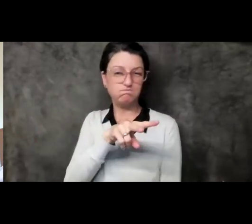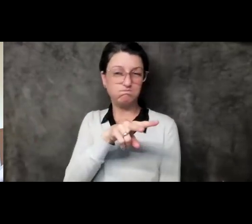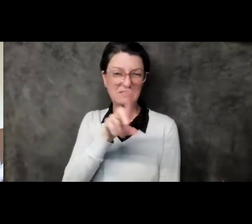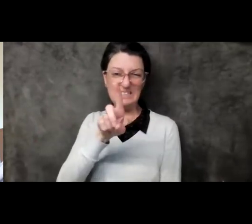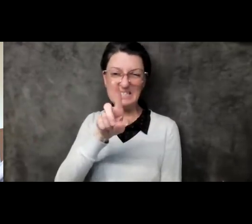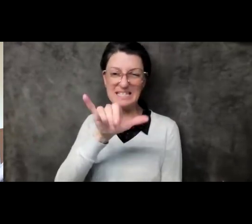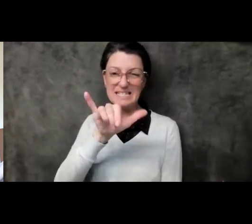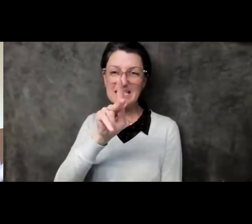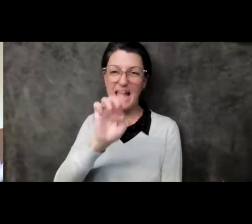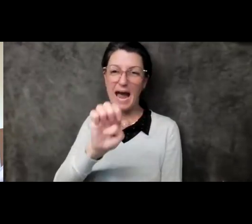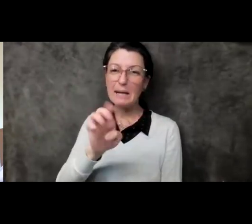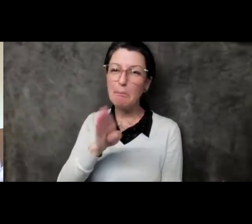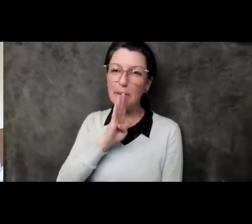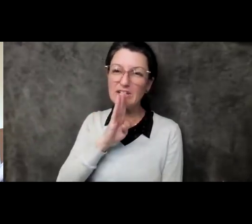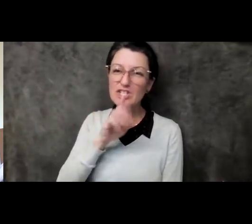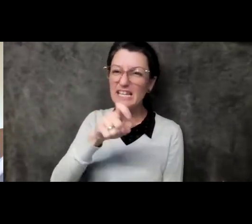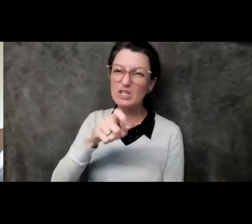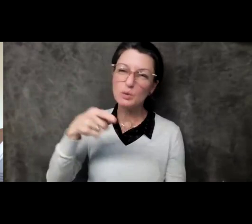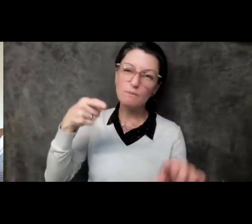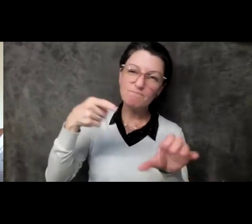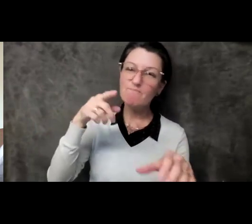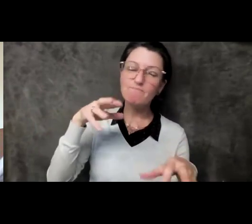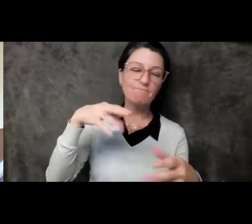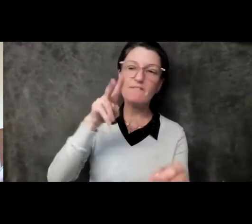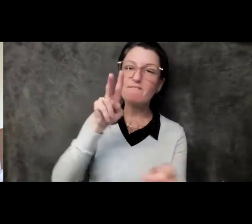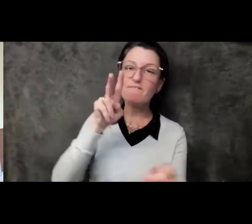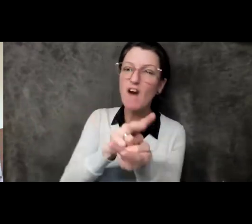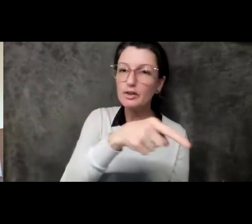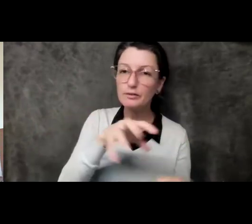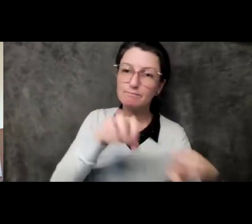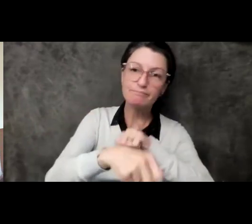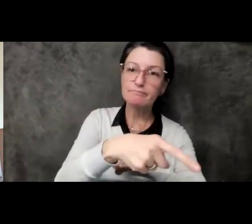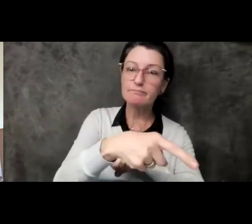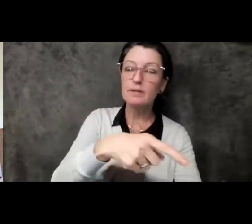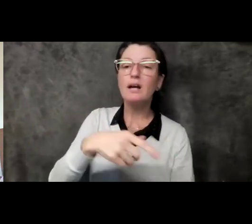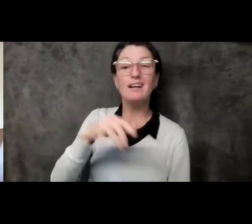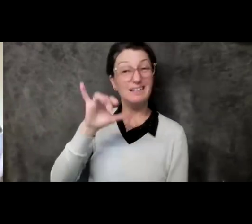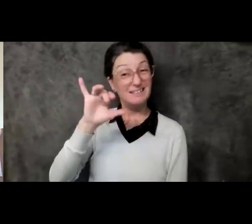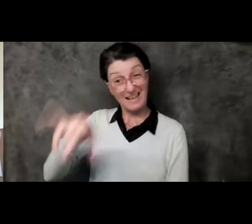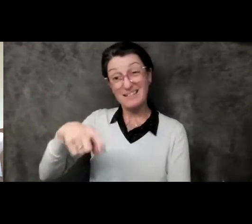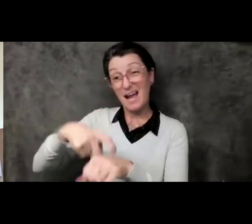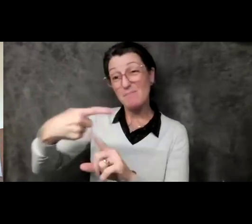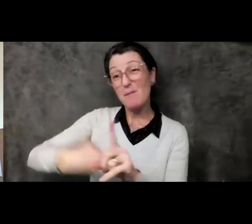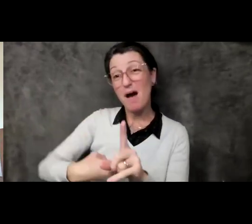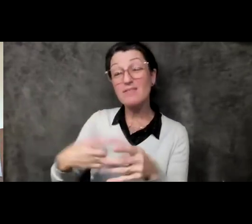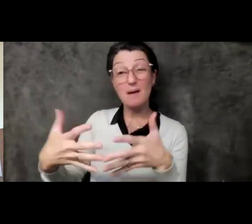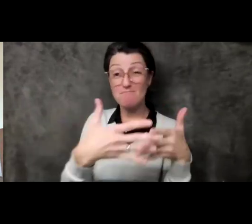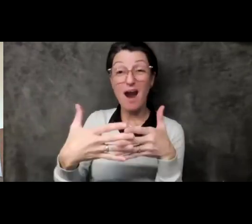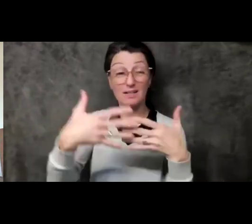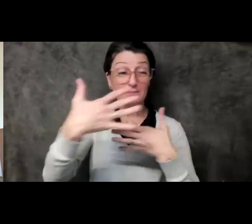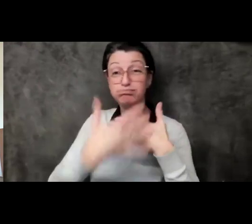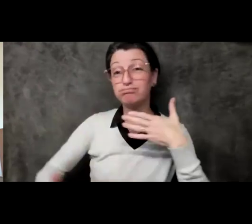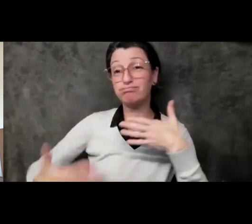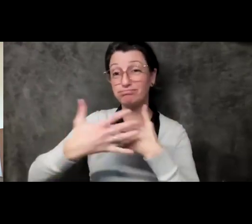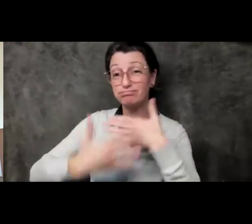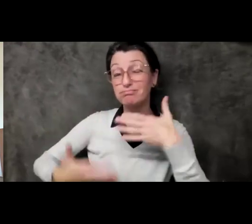bitch needs is a good fuck. It's that time of month and America is bleeding and bloodying.